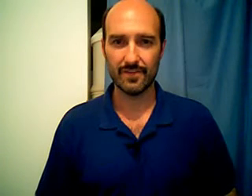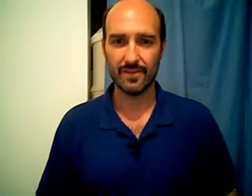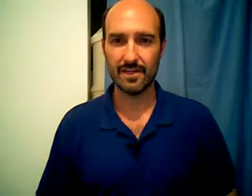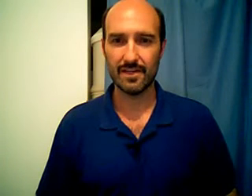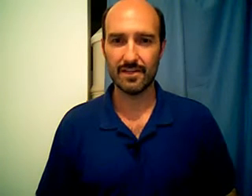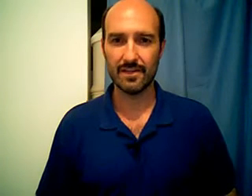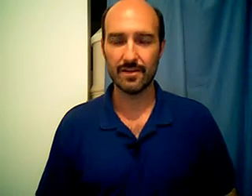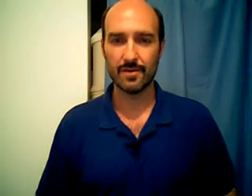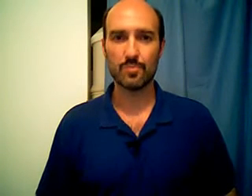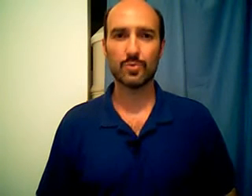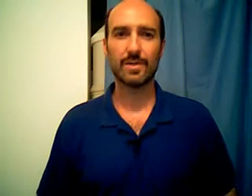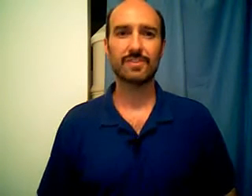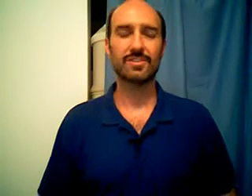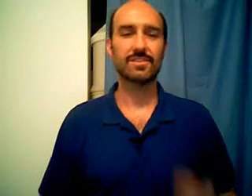Then precious.